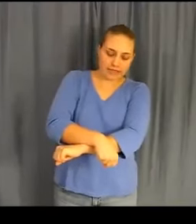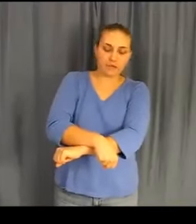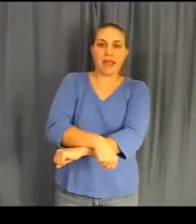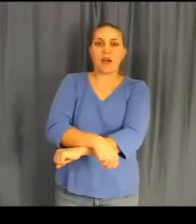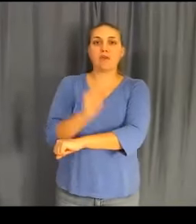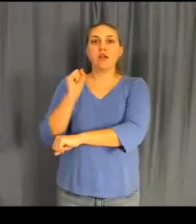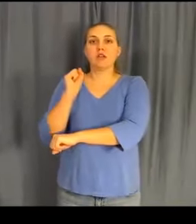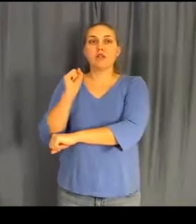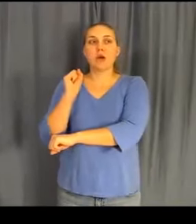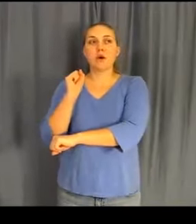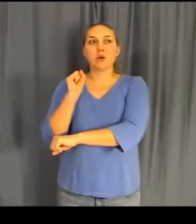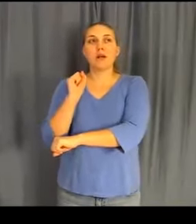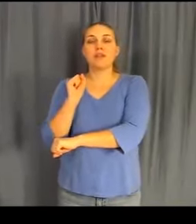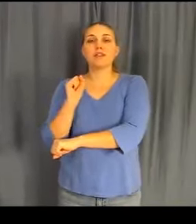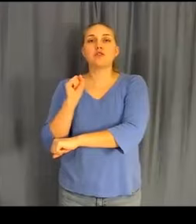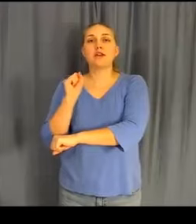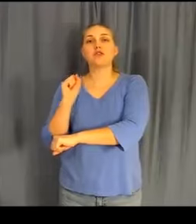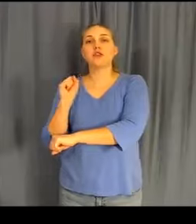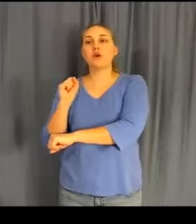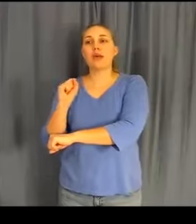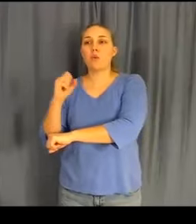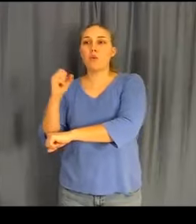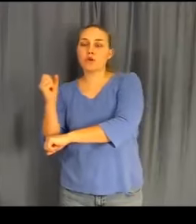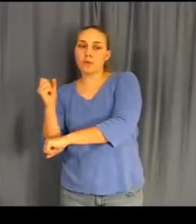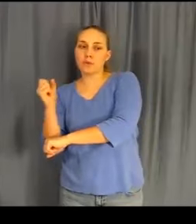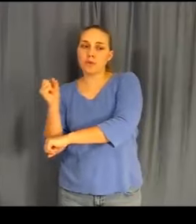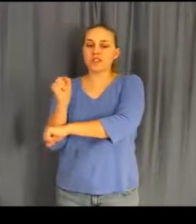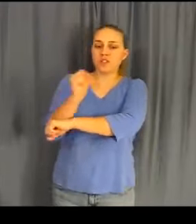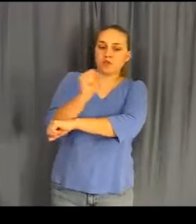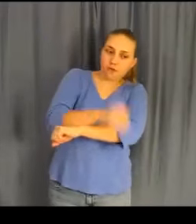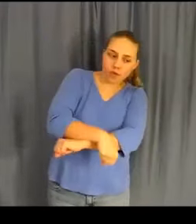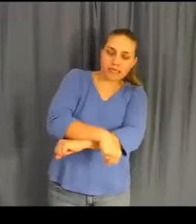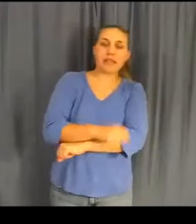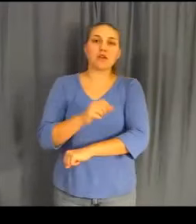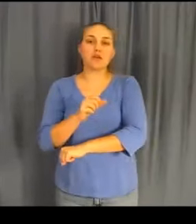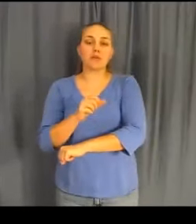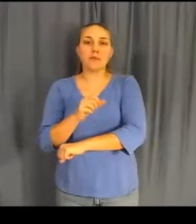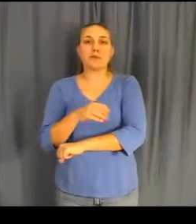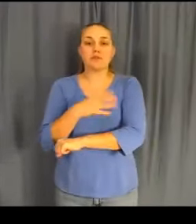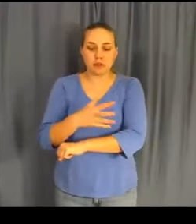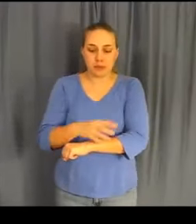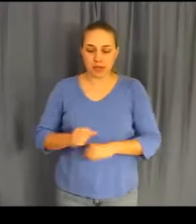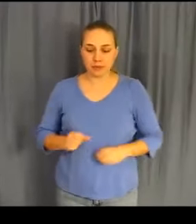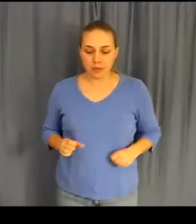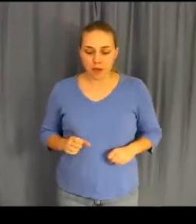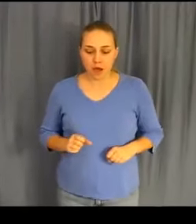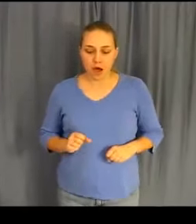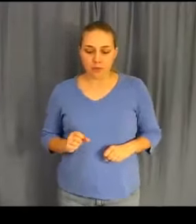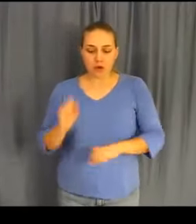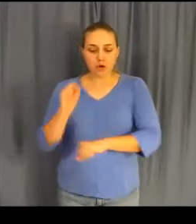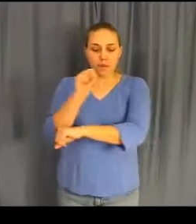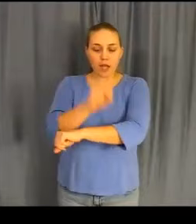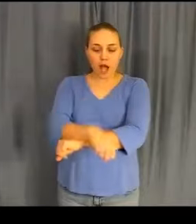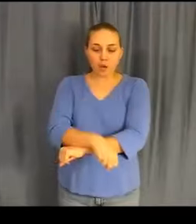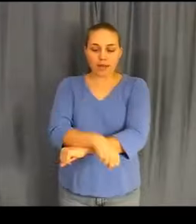itself down. So that's trying to show that one group of people is forcing the other group of people to do something. Norman Conquest